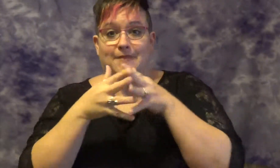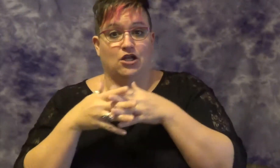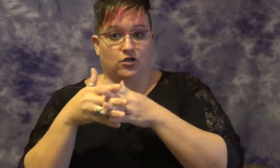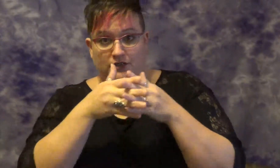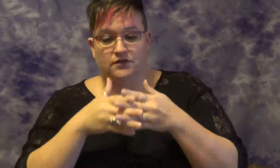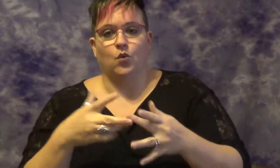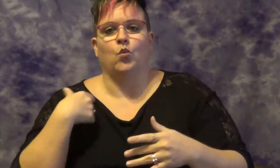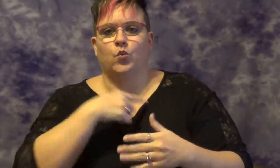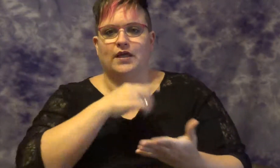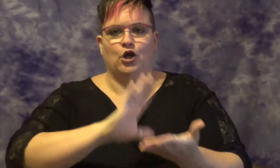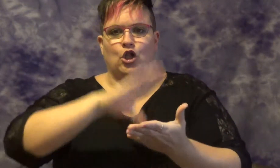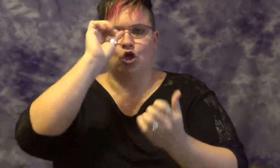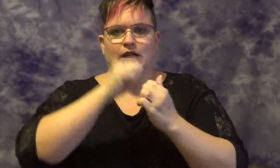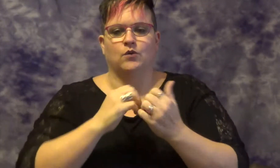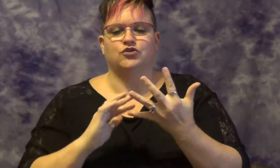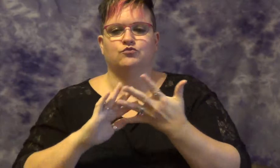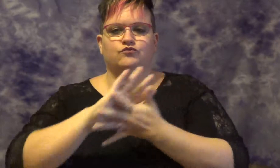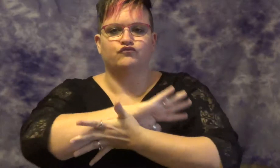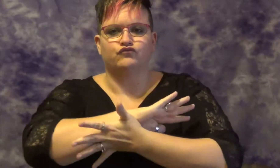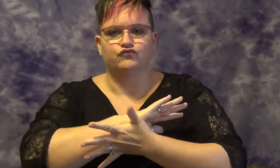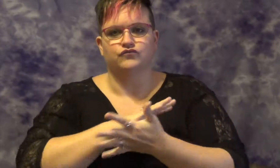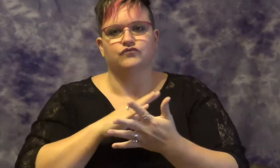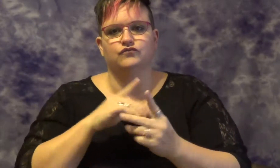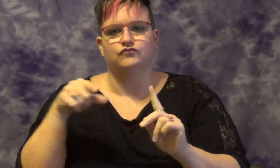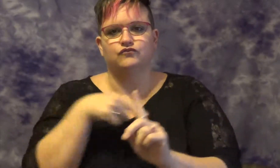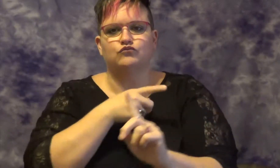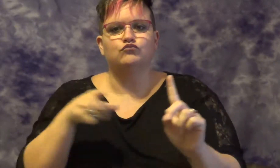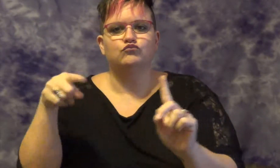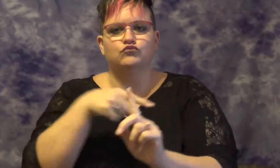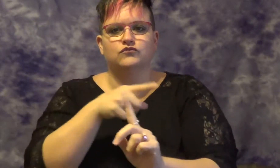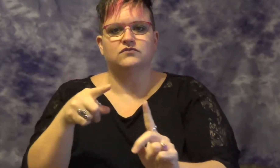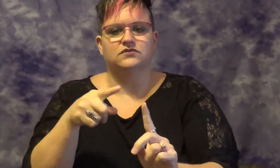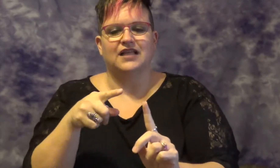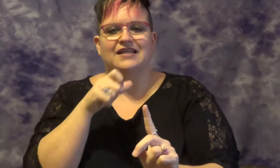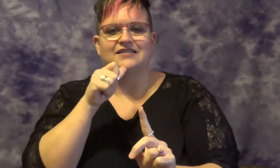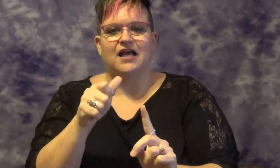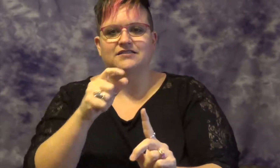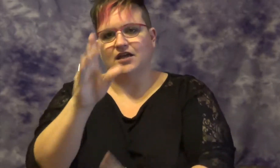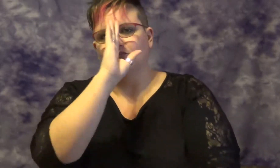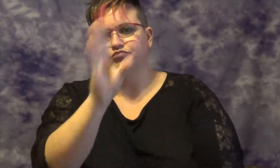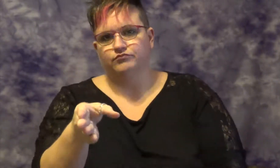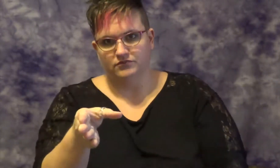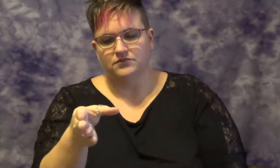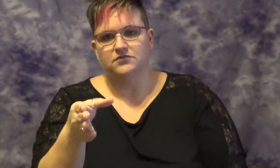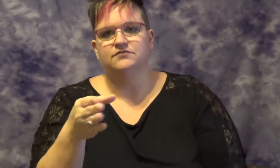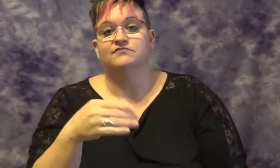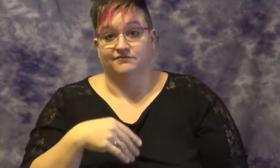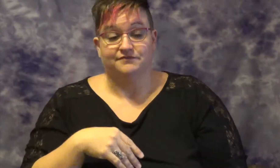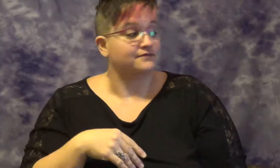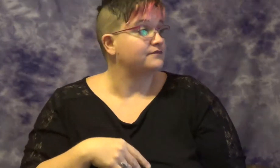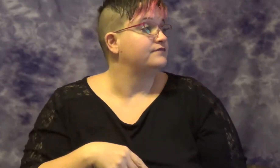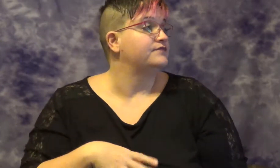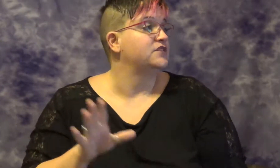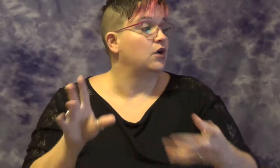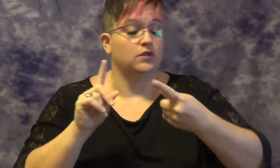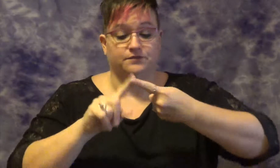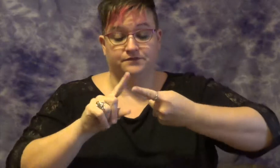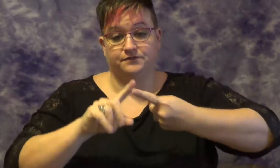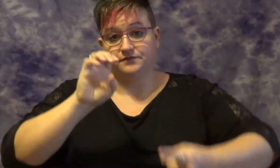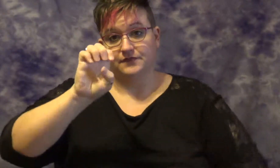world, especially American culture, we learn how to talk around the subject and not really directly say